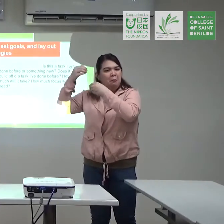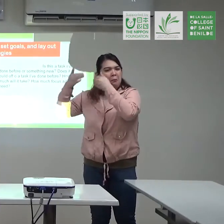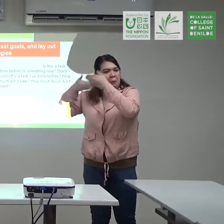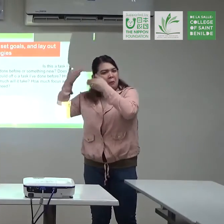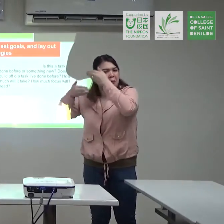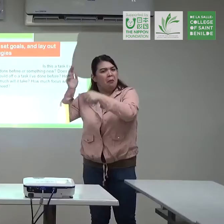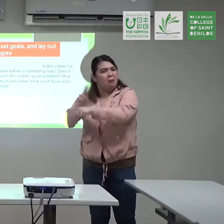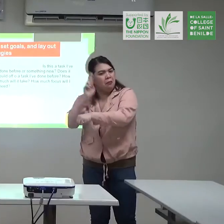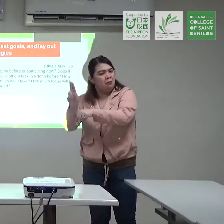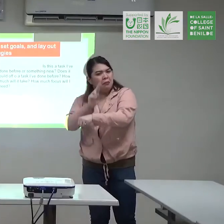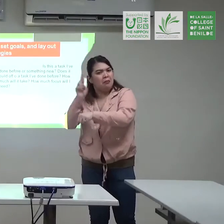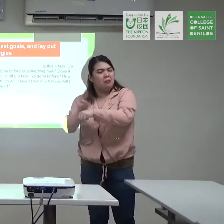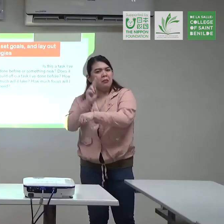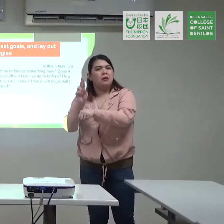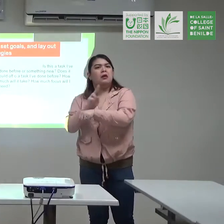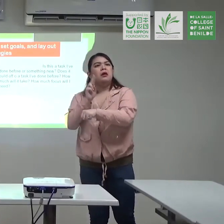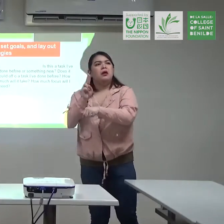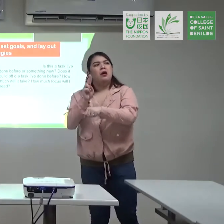use about